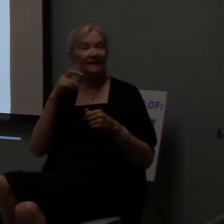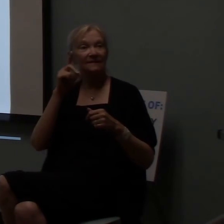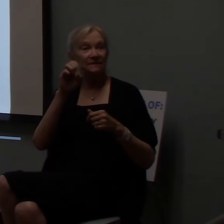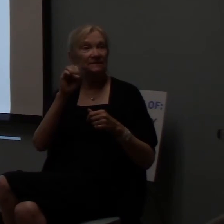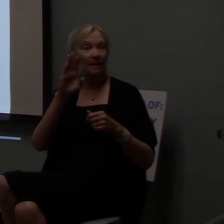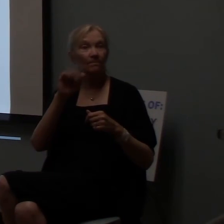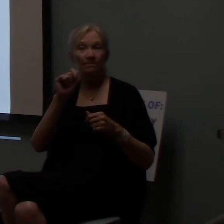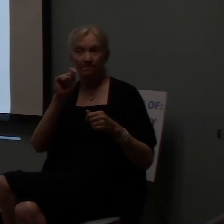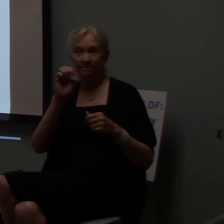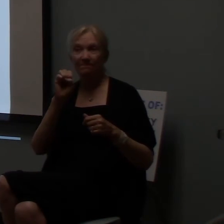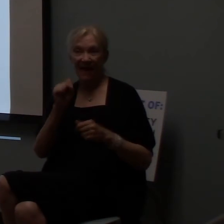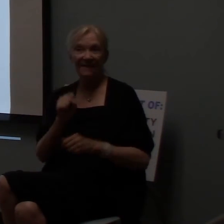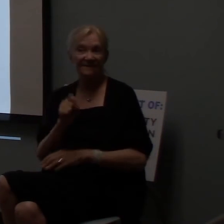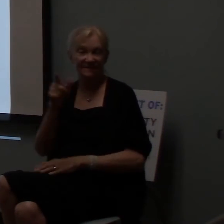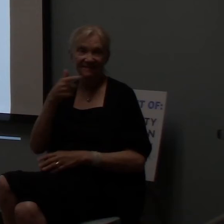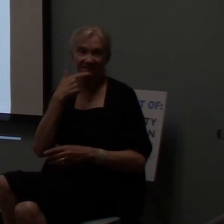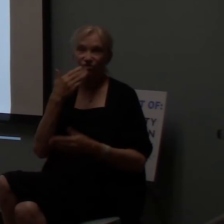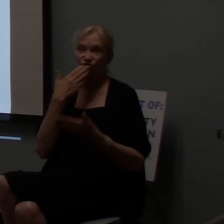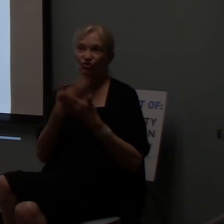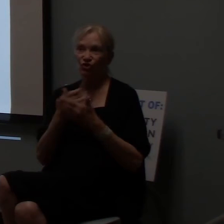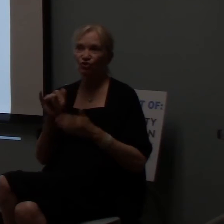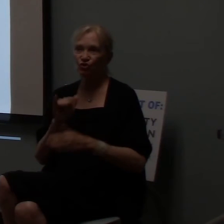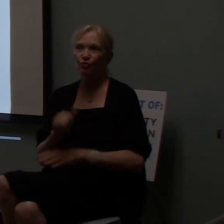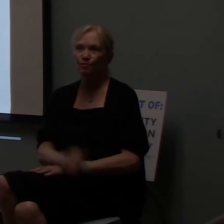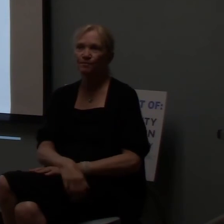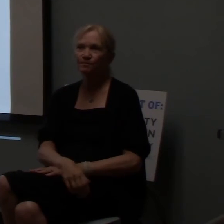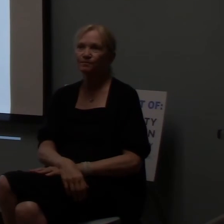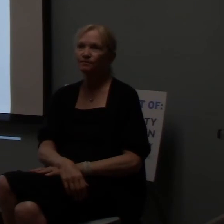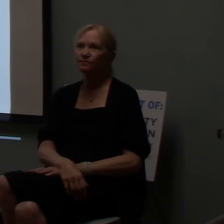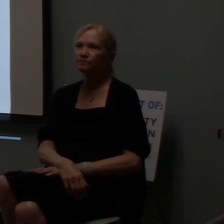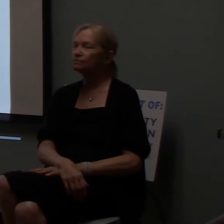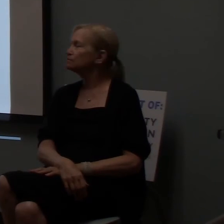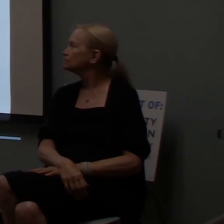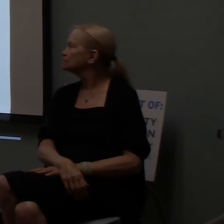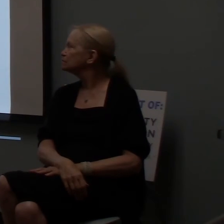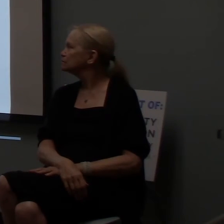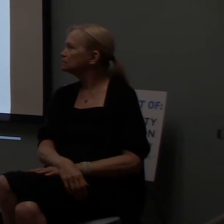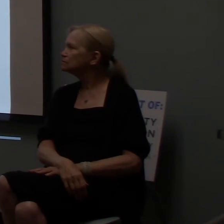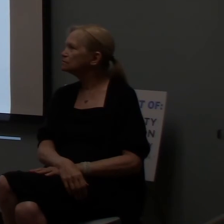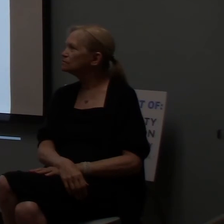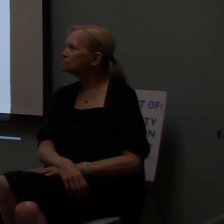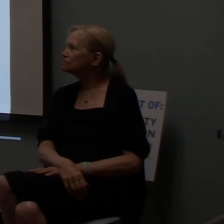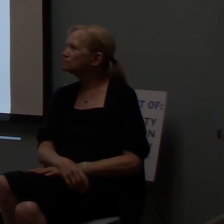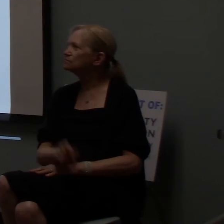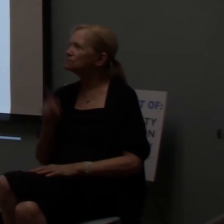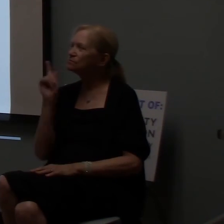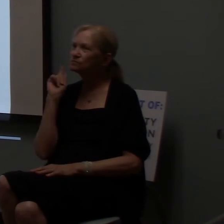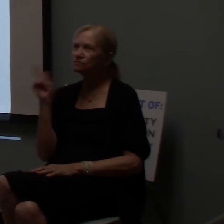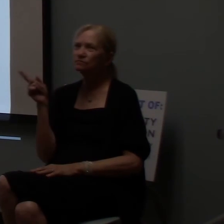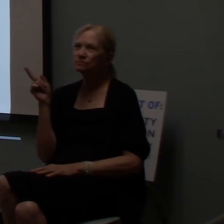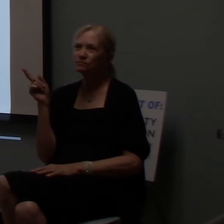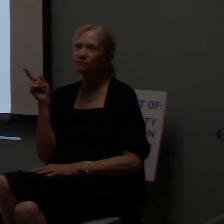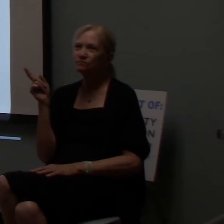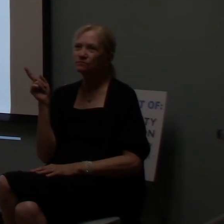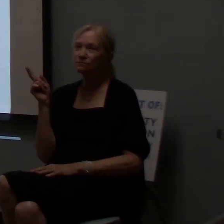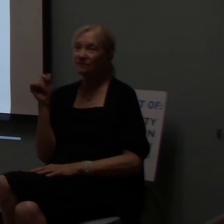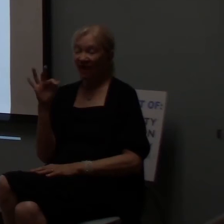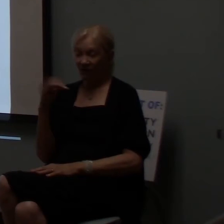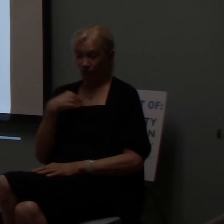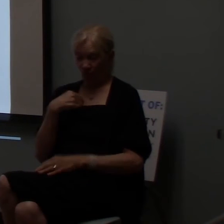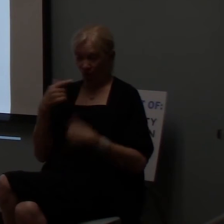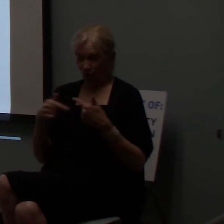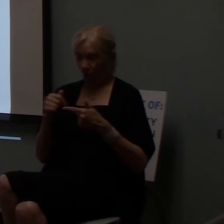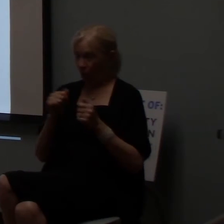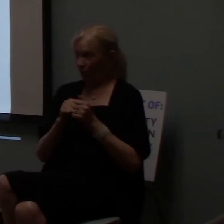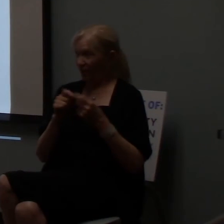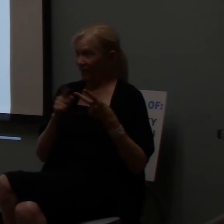tax. Come to the candidate debates. Exactly. See, So Kevin, go. my question is, if we go with the second